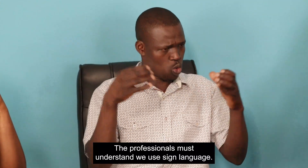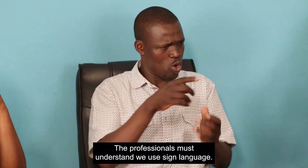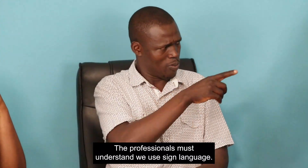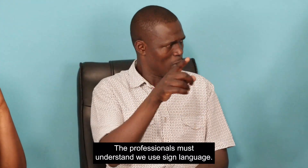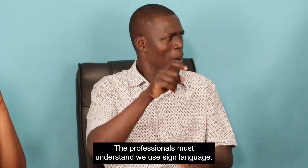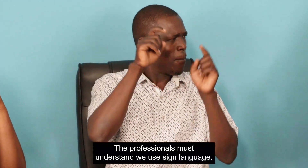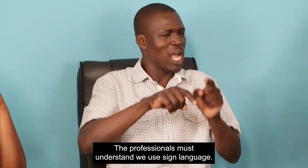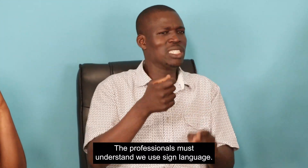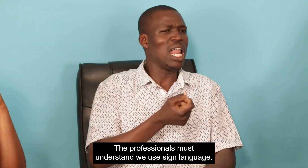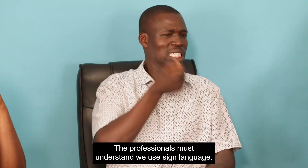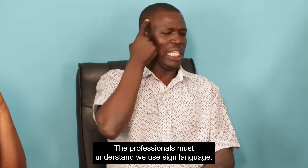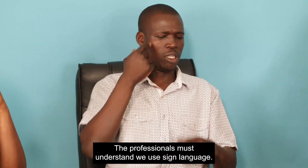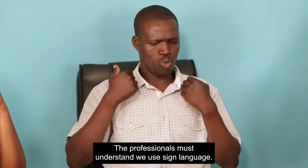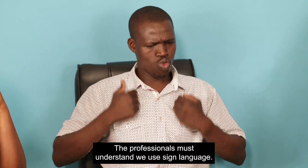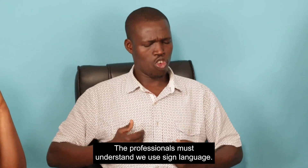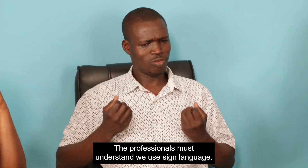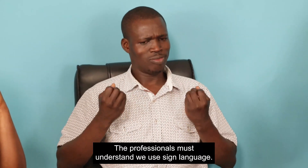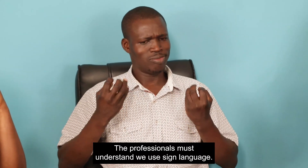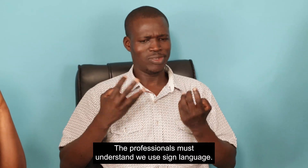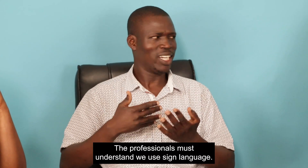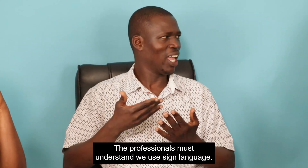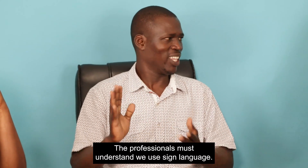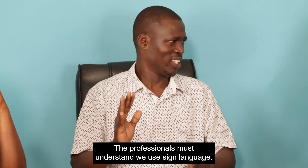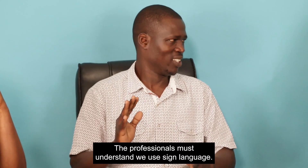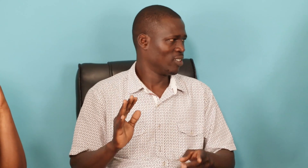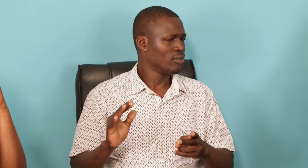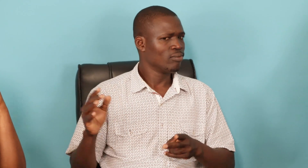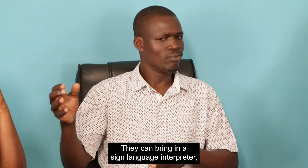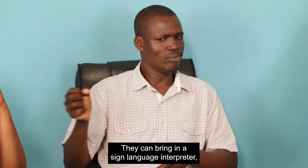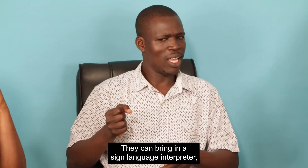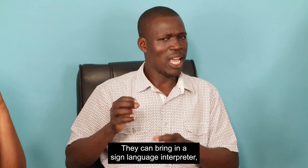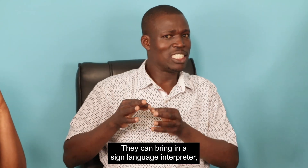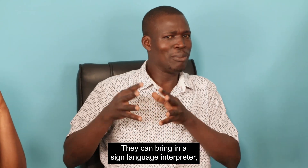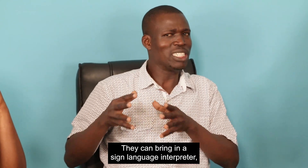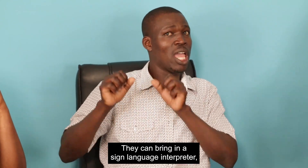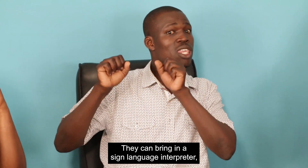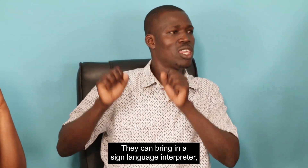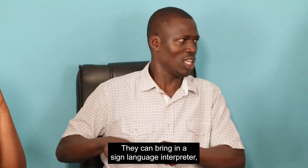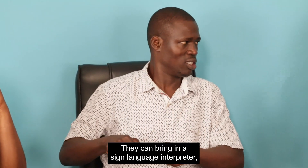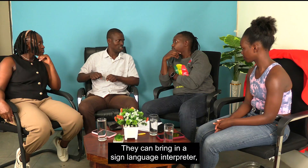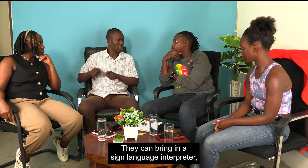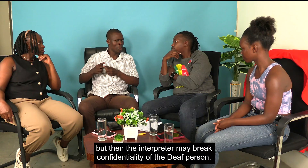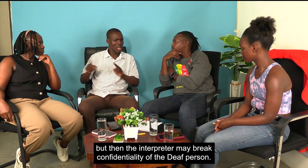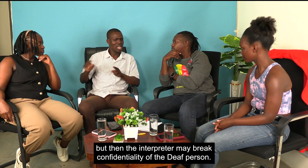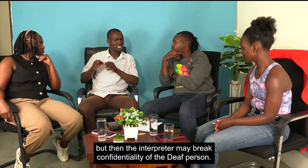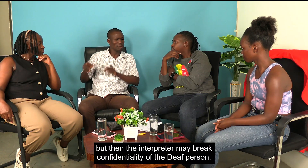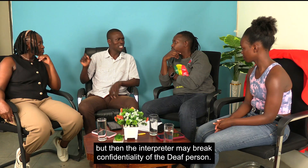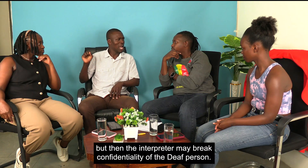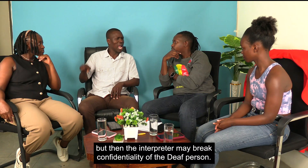Secondly, the professional group, they must understand. If they don't know sign language, they can bring a